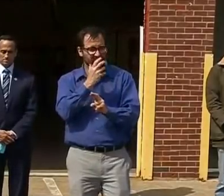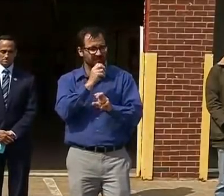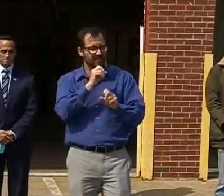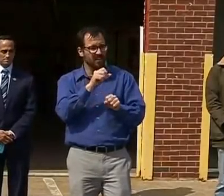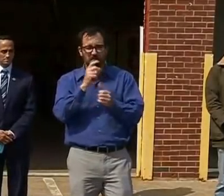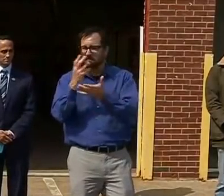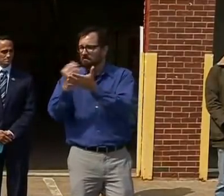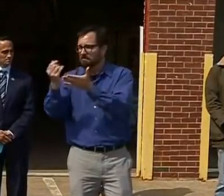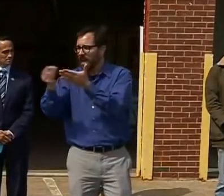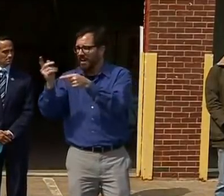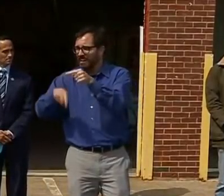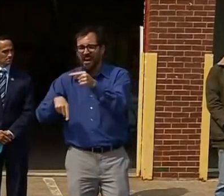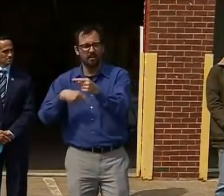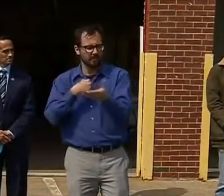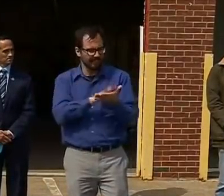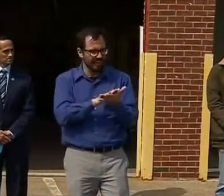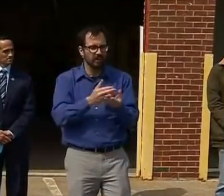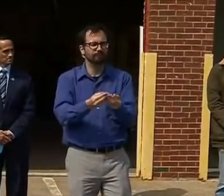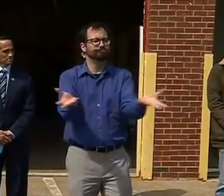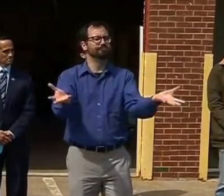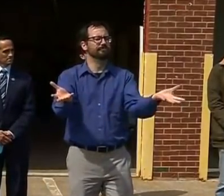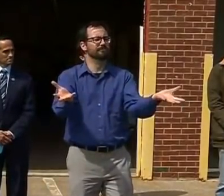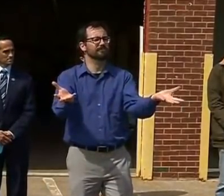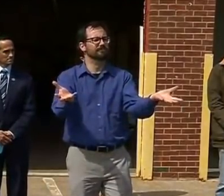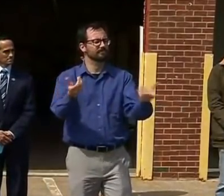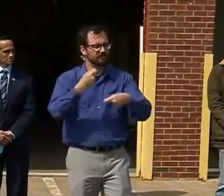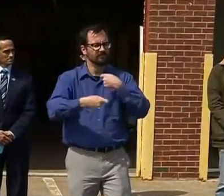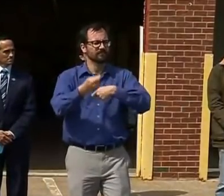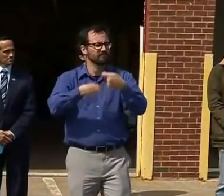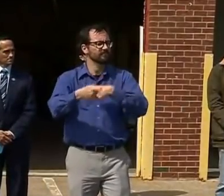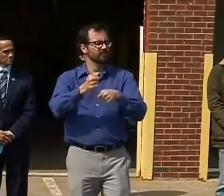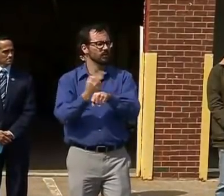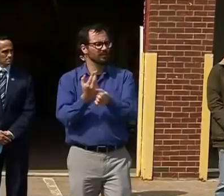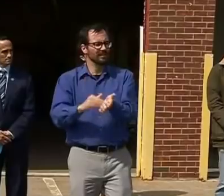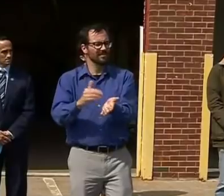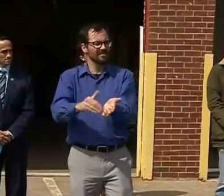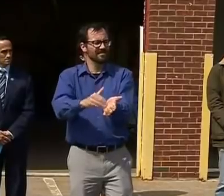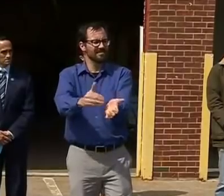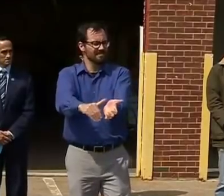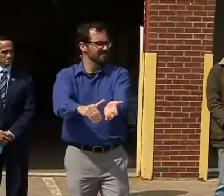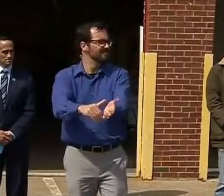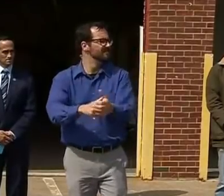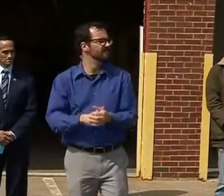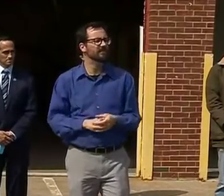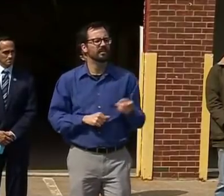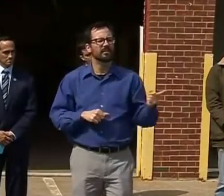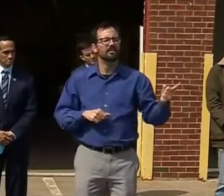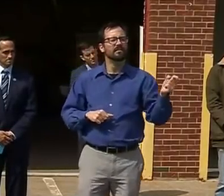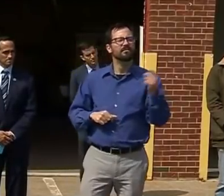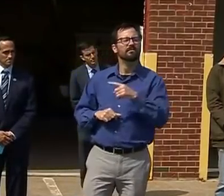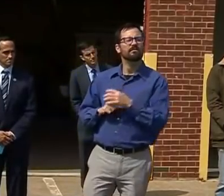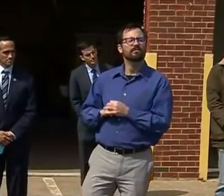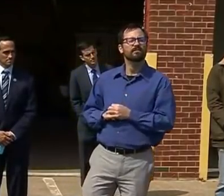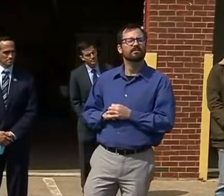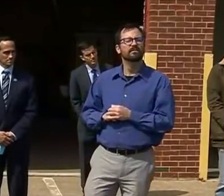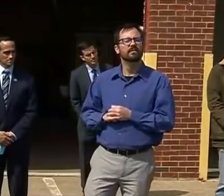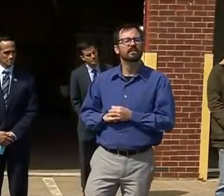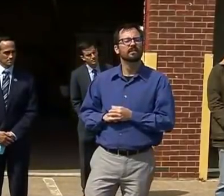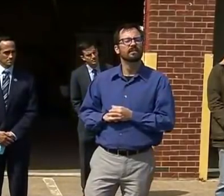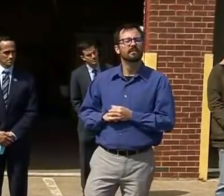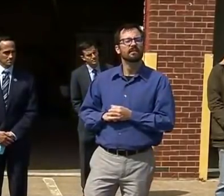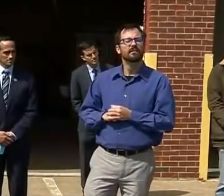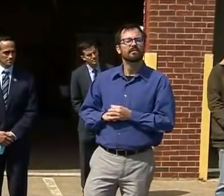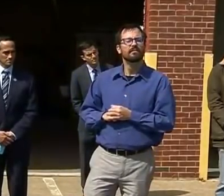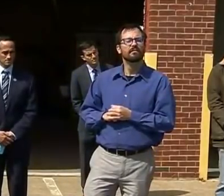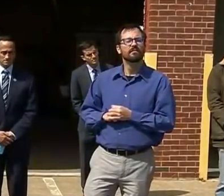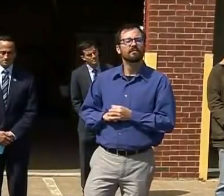price. Yeah. Yes, ma'am. From a Somerville resident asking about what safety measures are